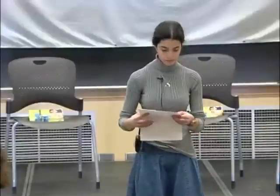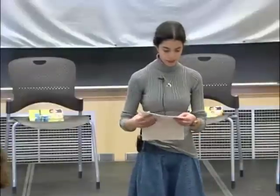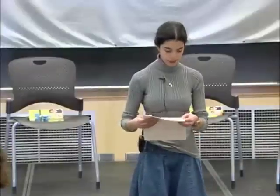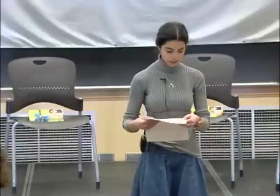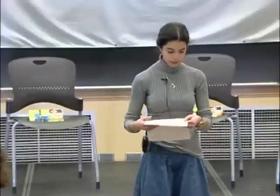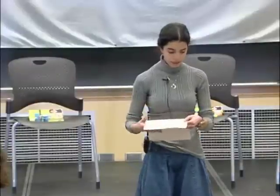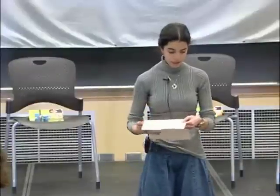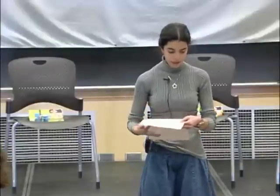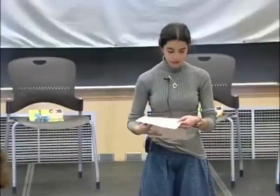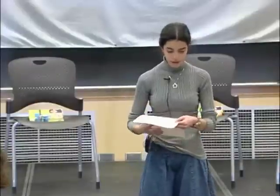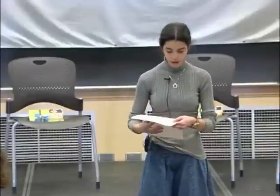panel.